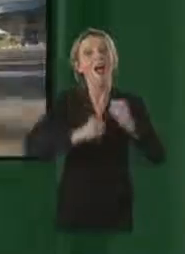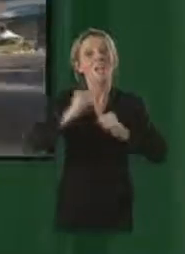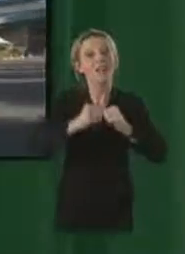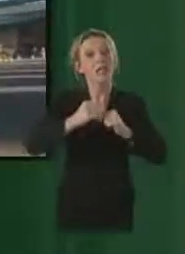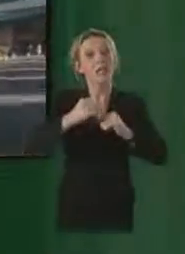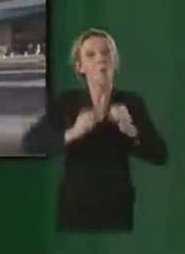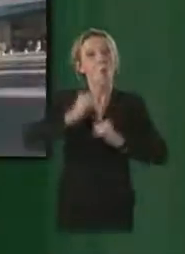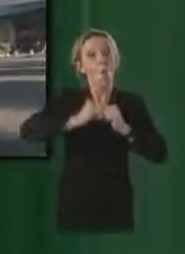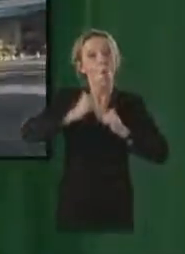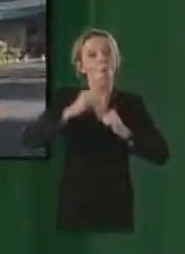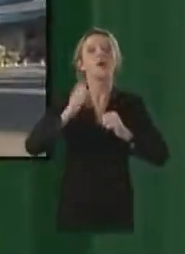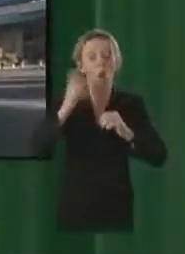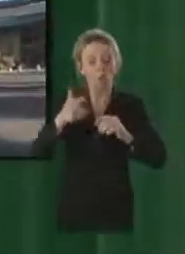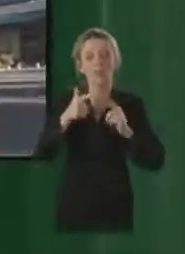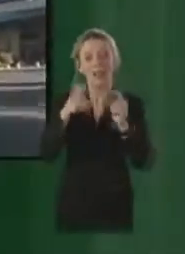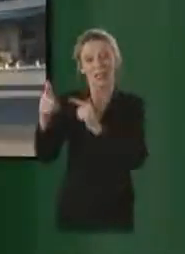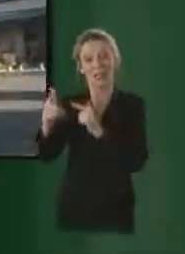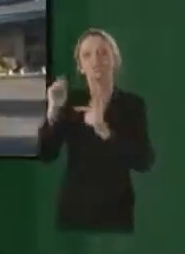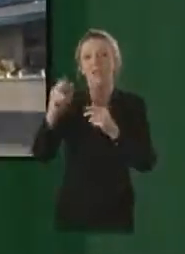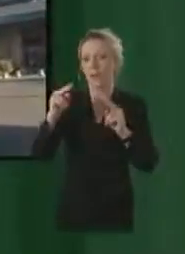continuously in sync with the driving situation.